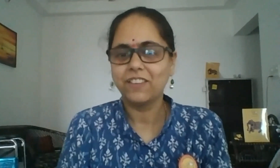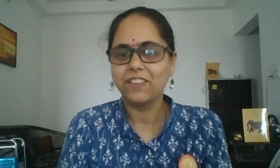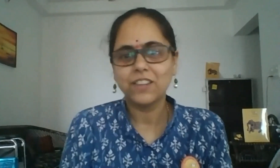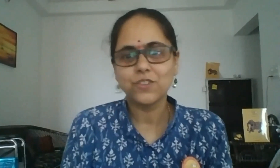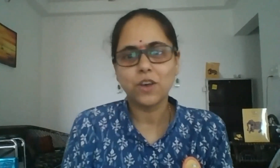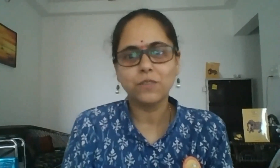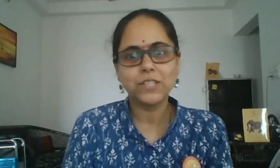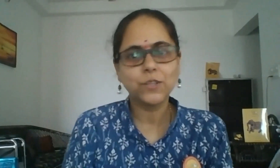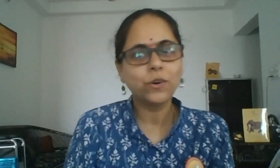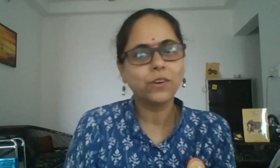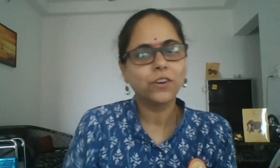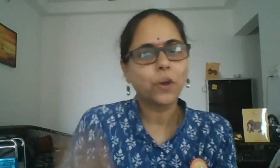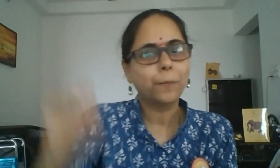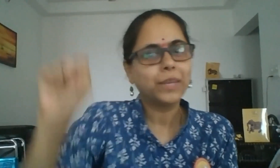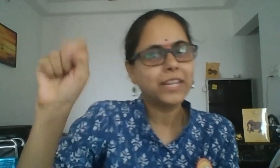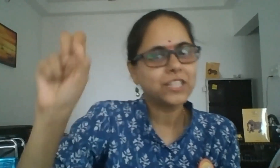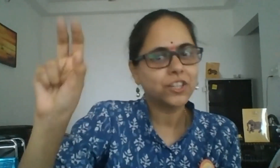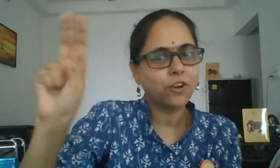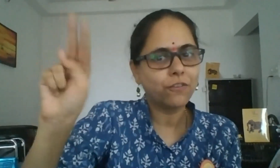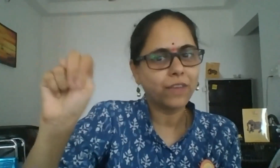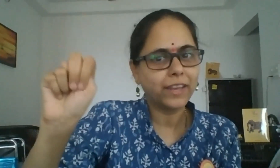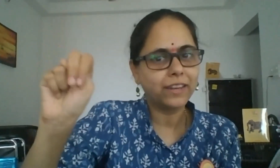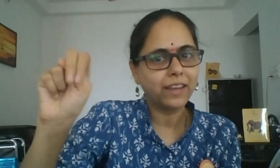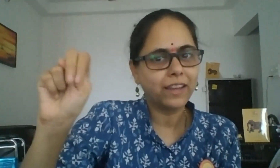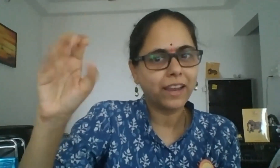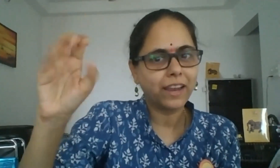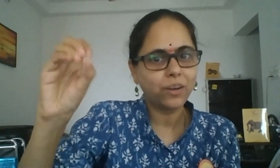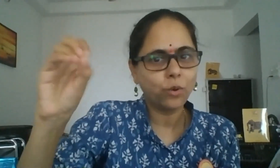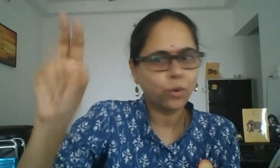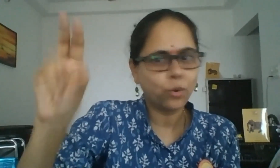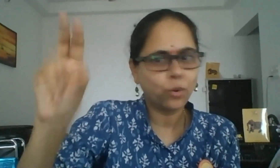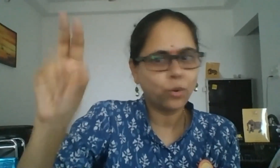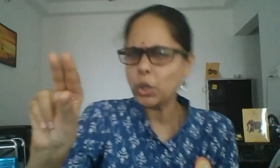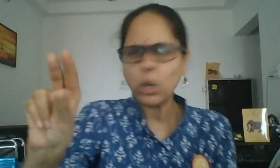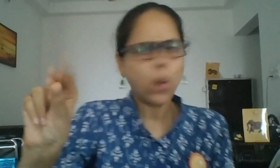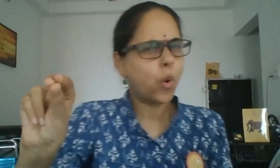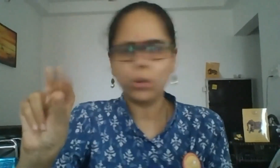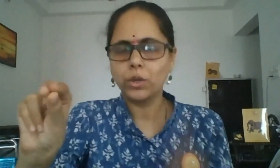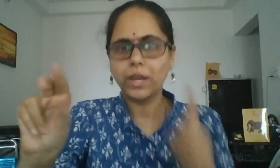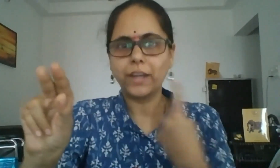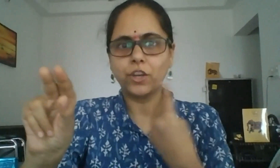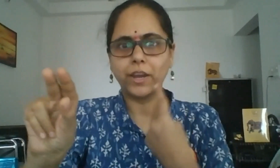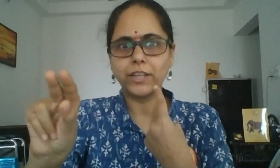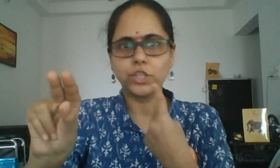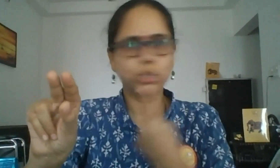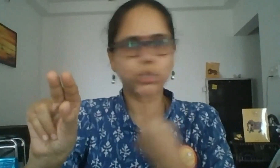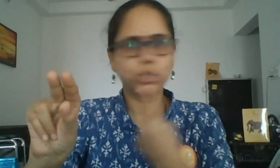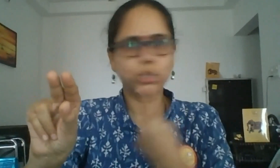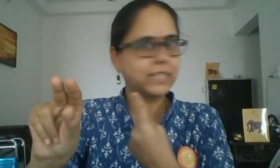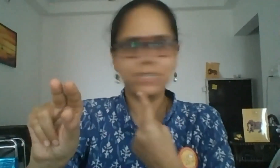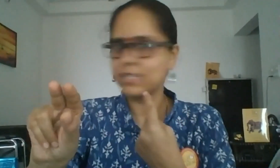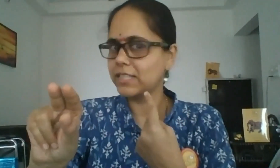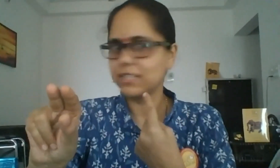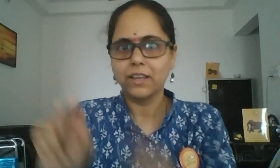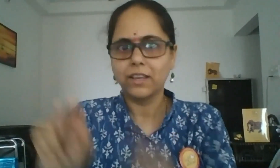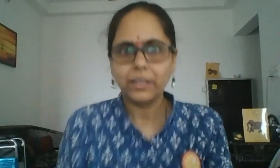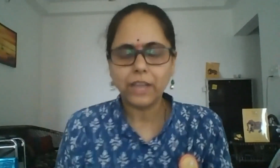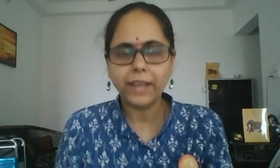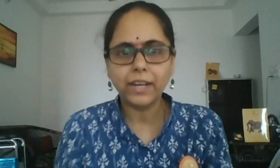So how is no? Combination of N and O. No. And your head should go like this. I can't